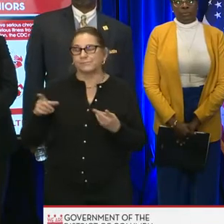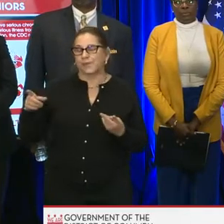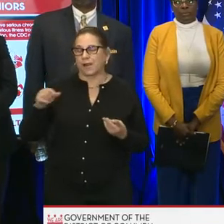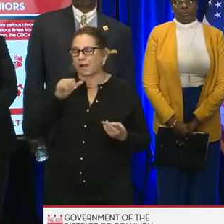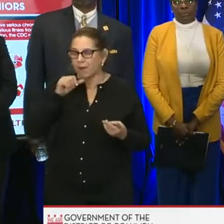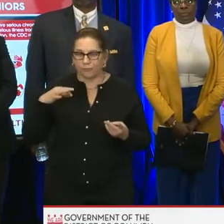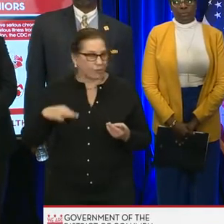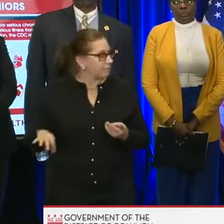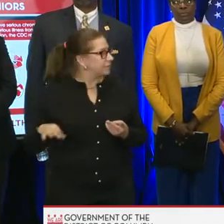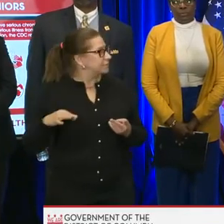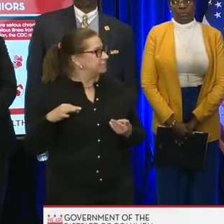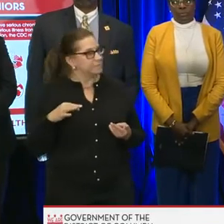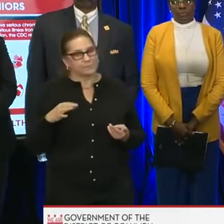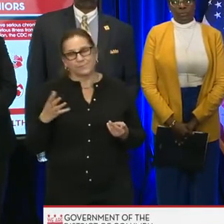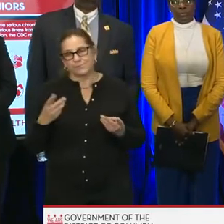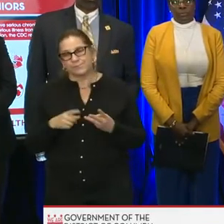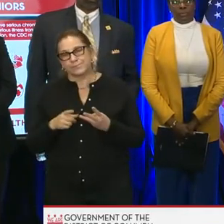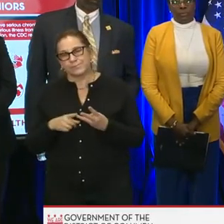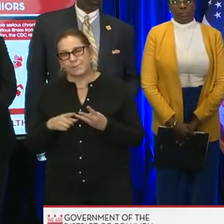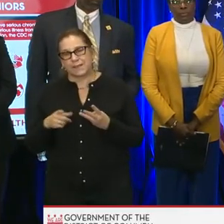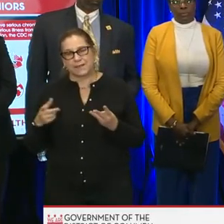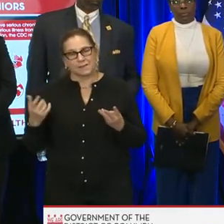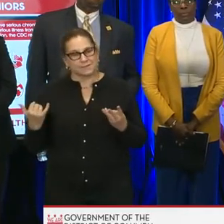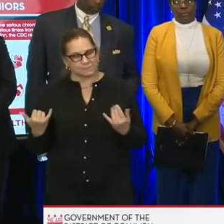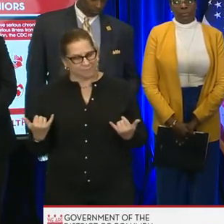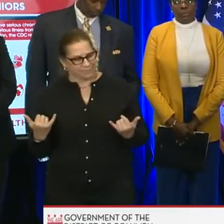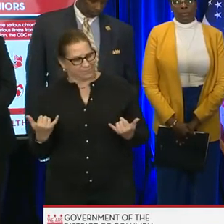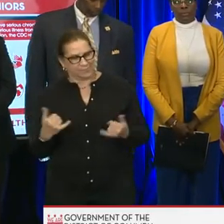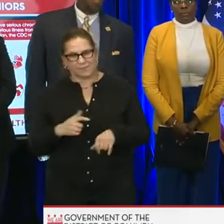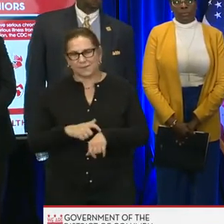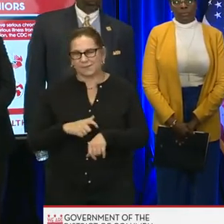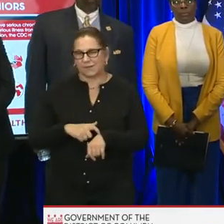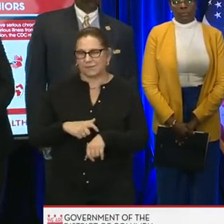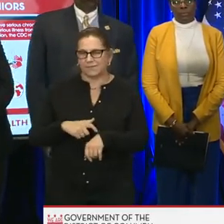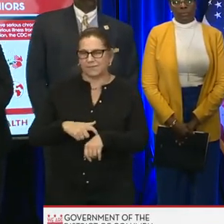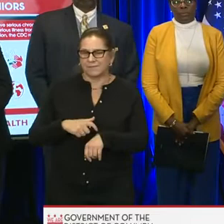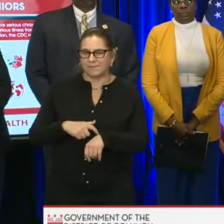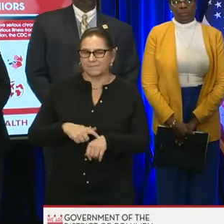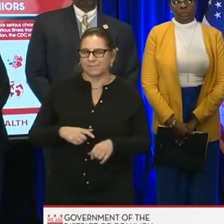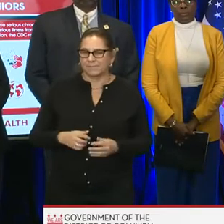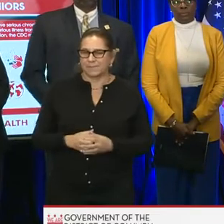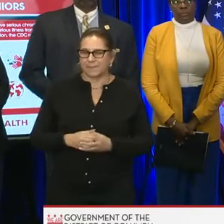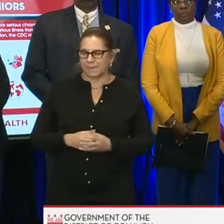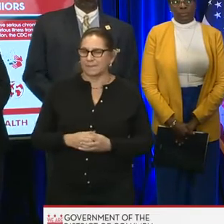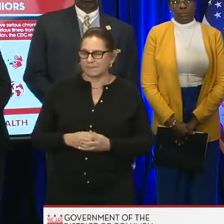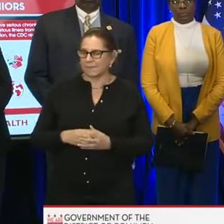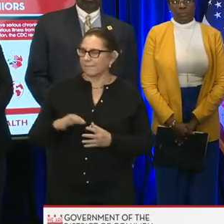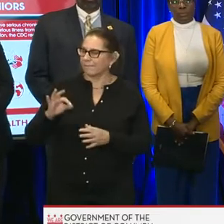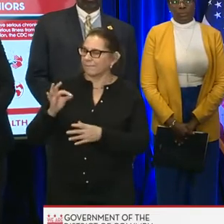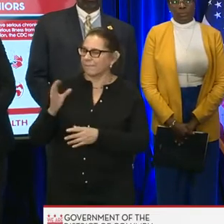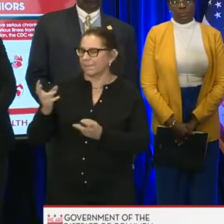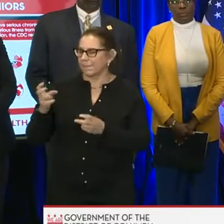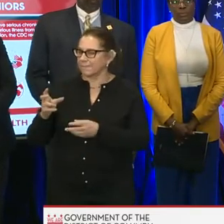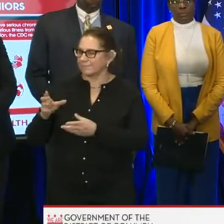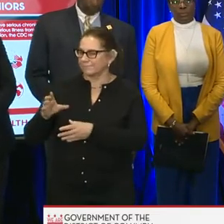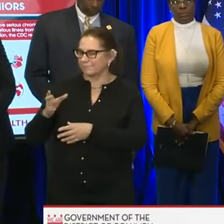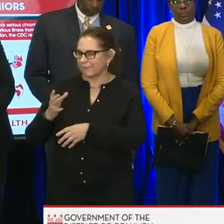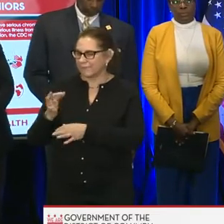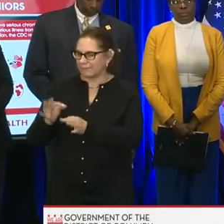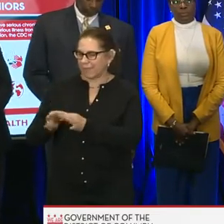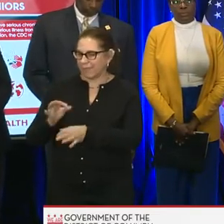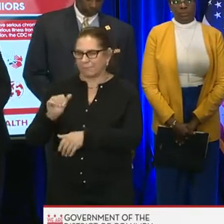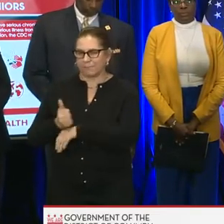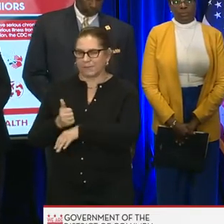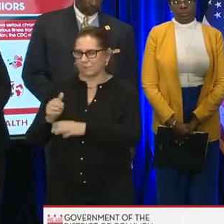hit during this time as well. I note that a number of our faith congregations have heeded DOH's advisory and